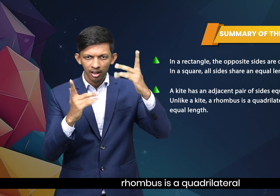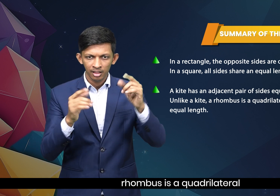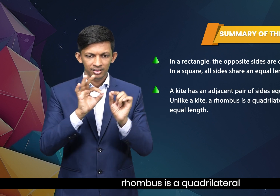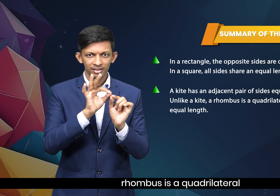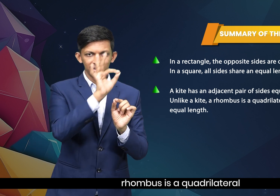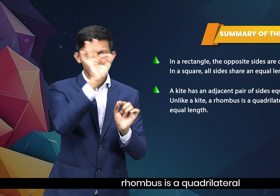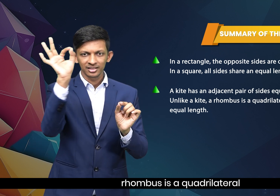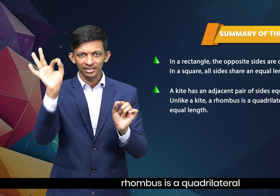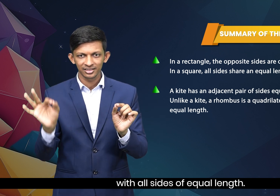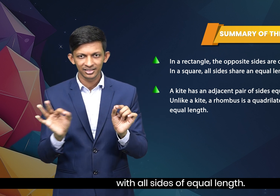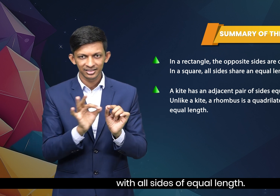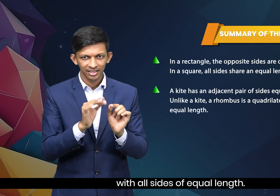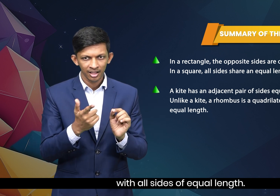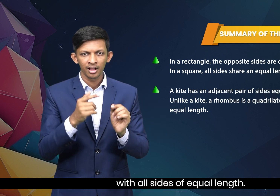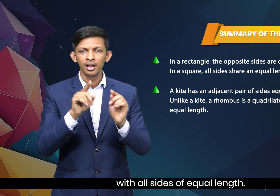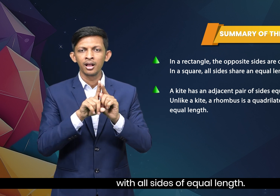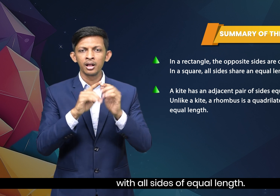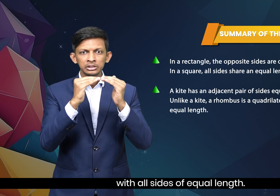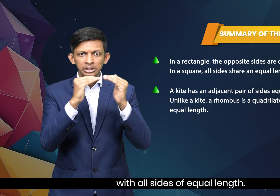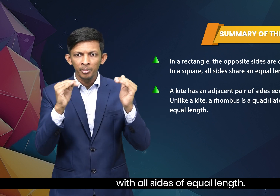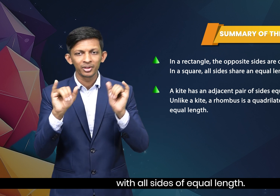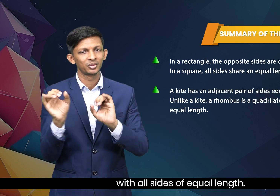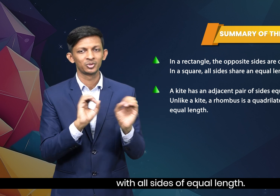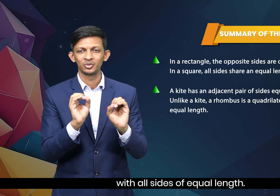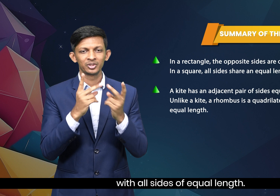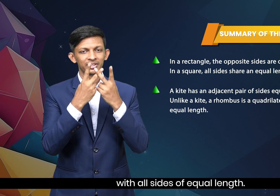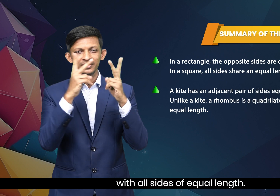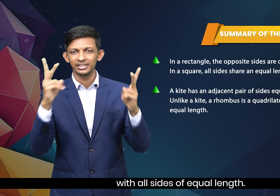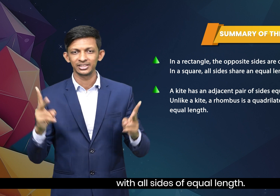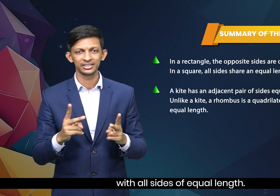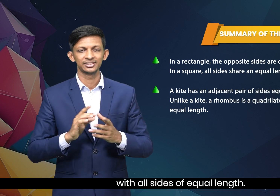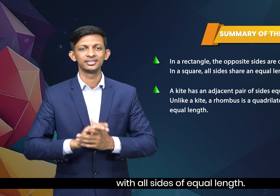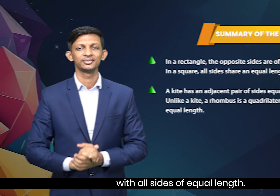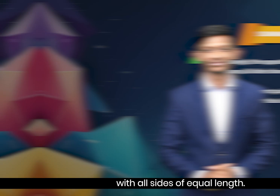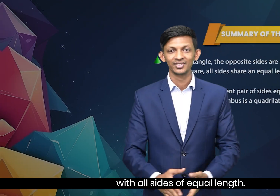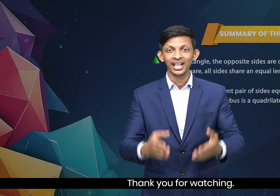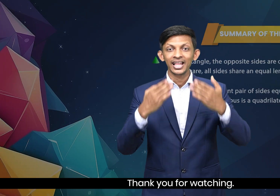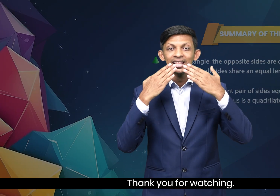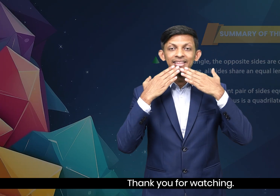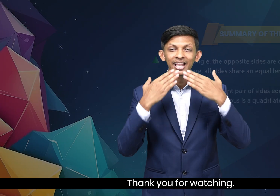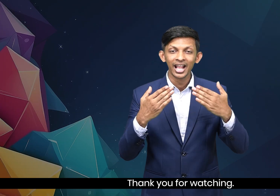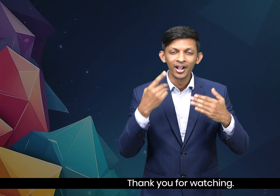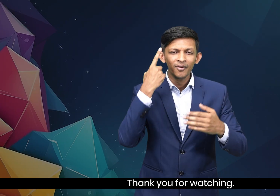is a quadrilateral with all sides of equal length. Thank you for watching.